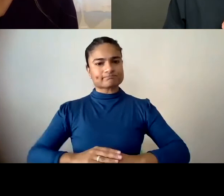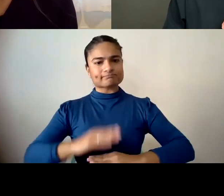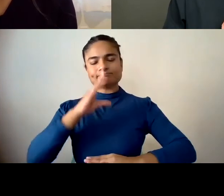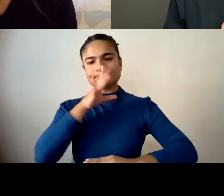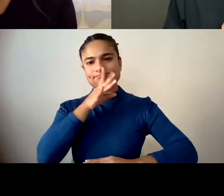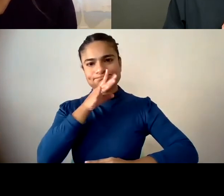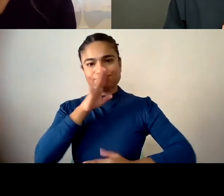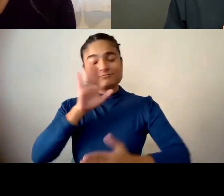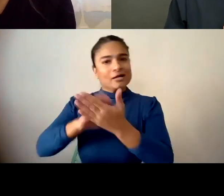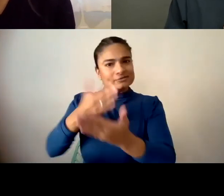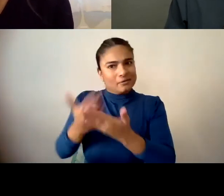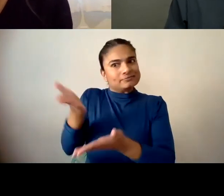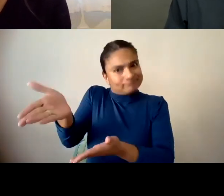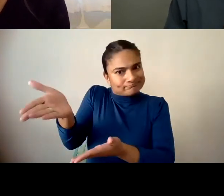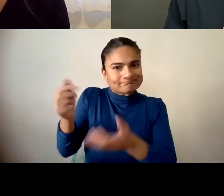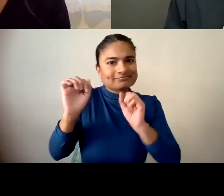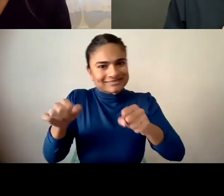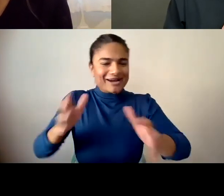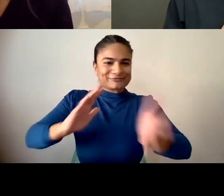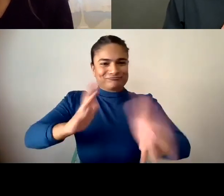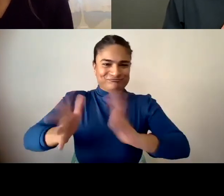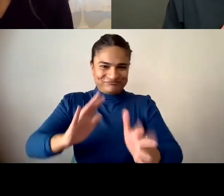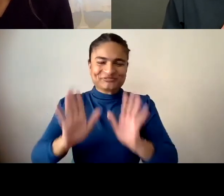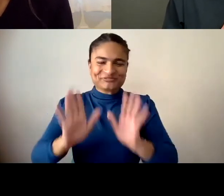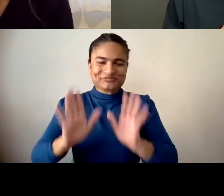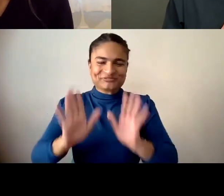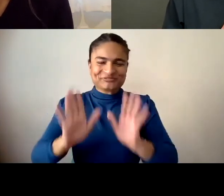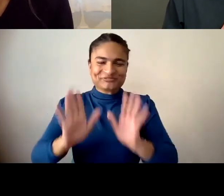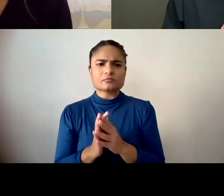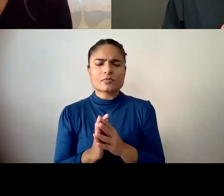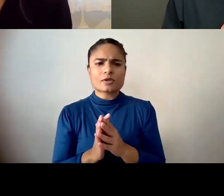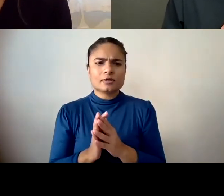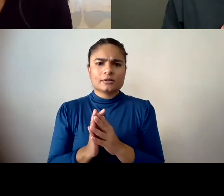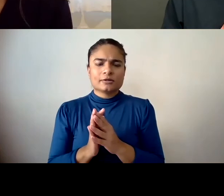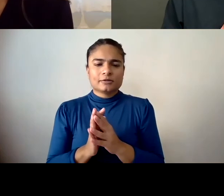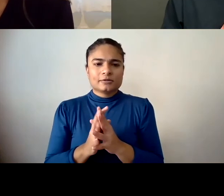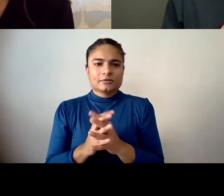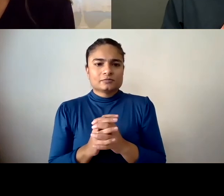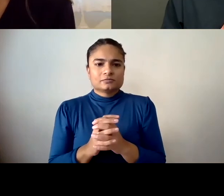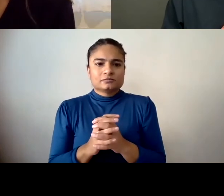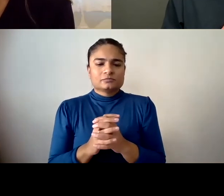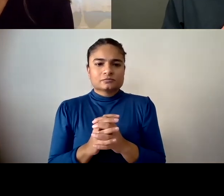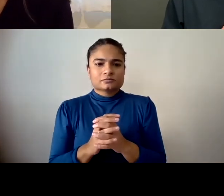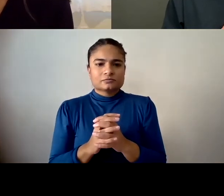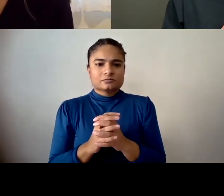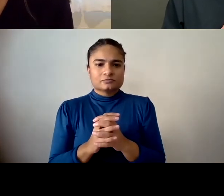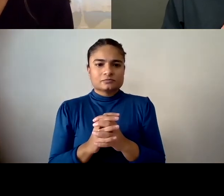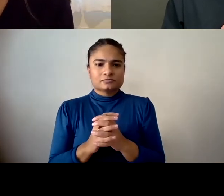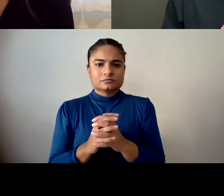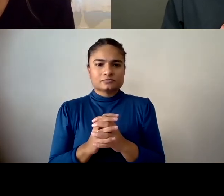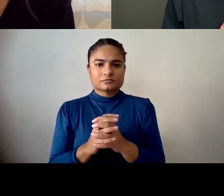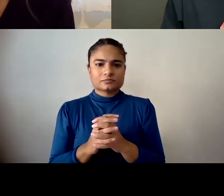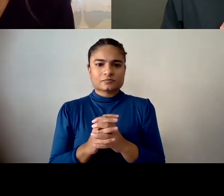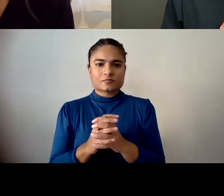So I think it would be great. So to provide to have some sort of training